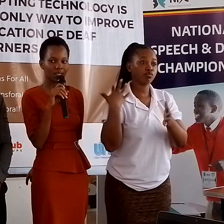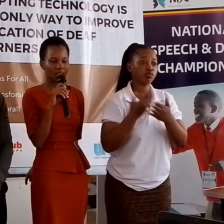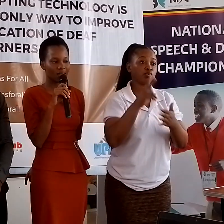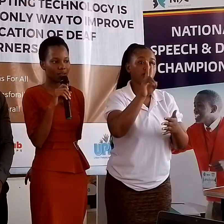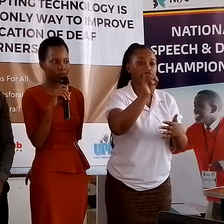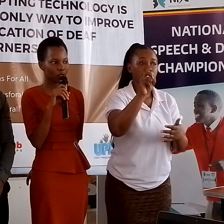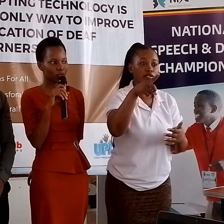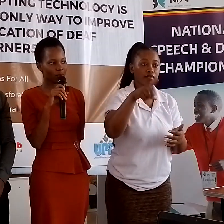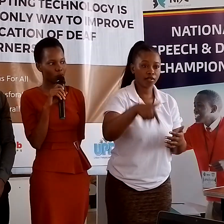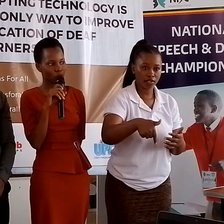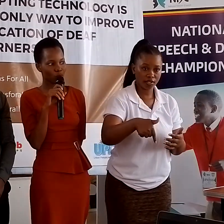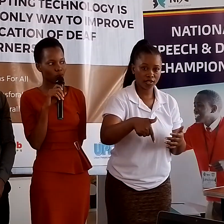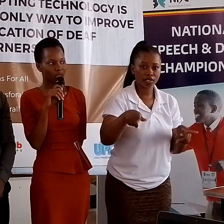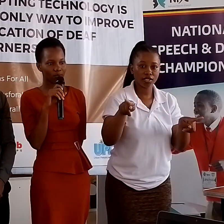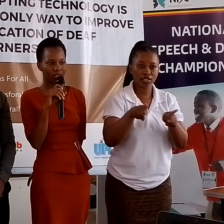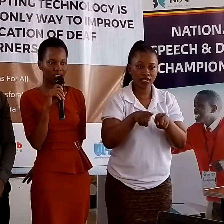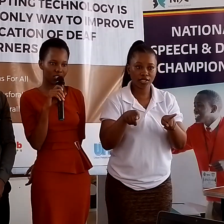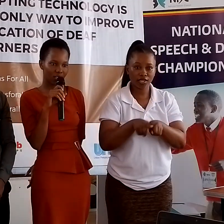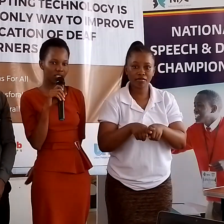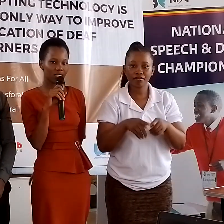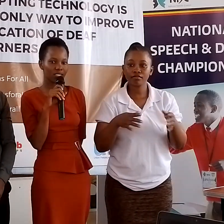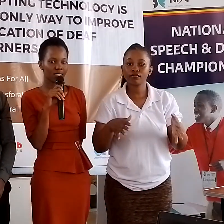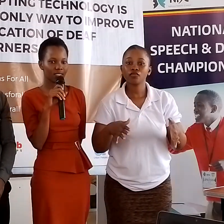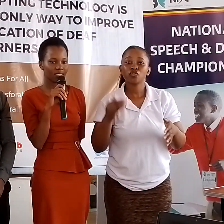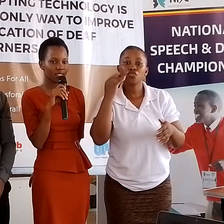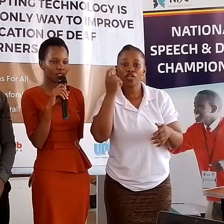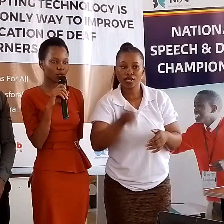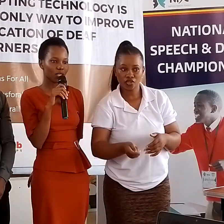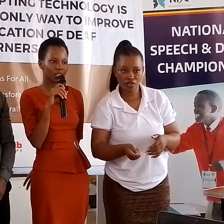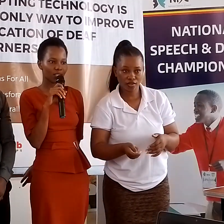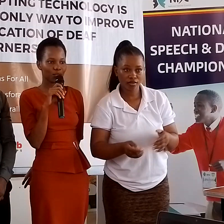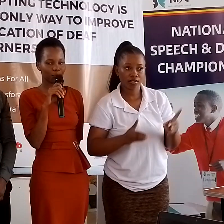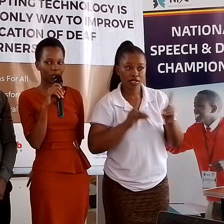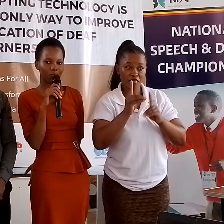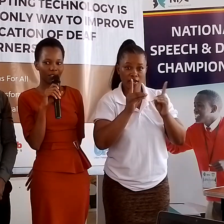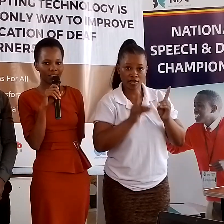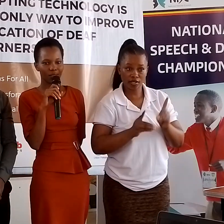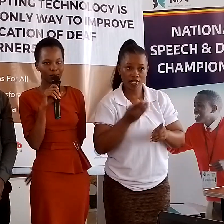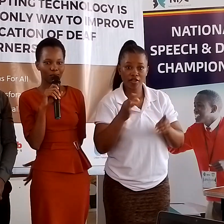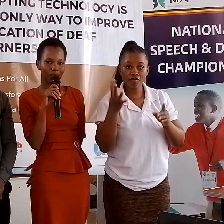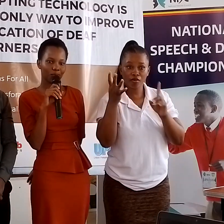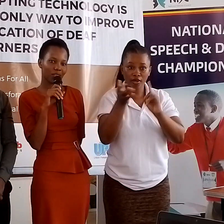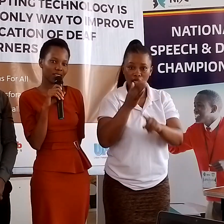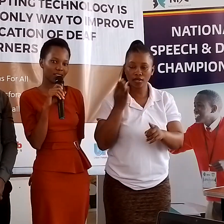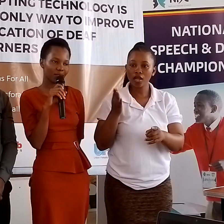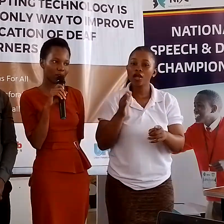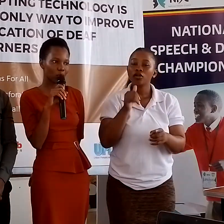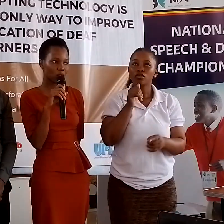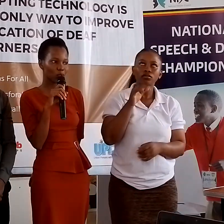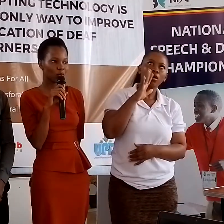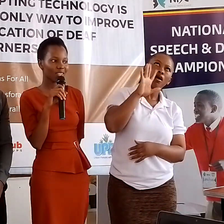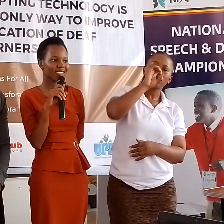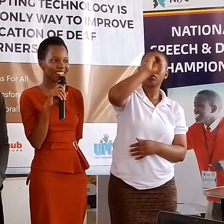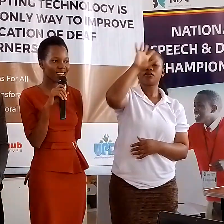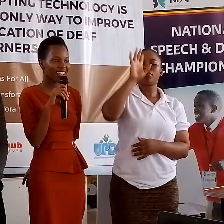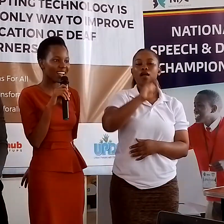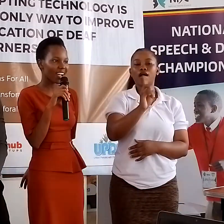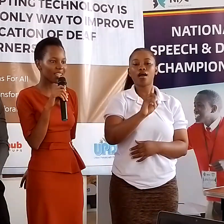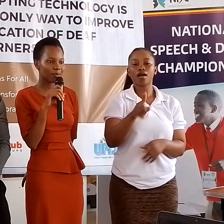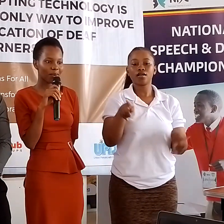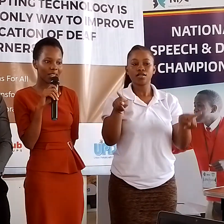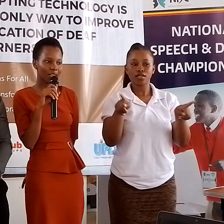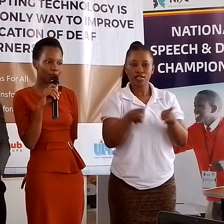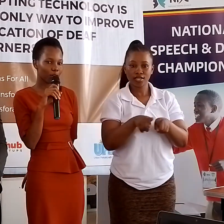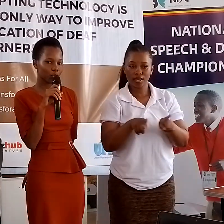2017. I'm also a big judge, so in case you find me there, I don't think I'm aware. But also,